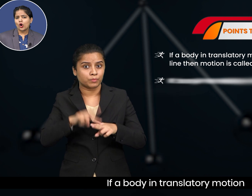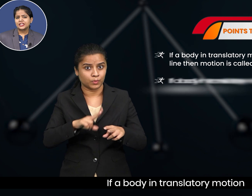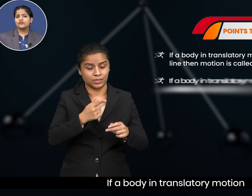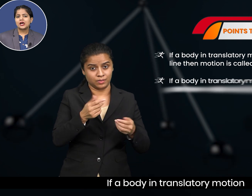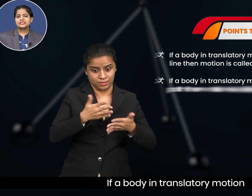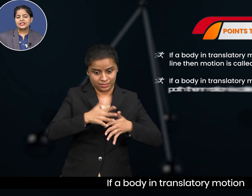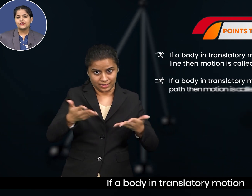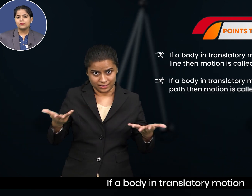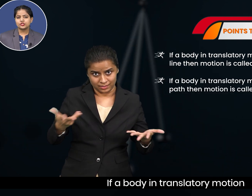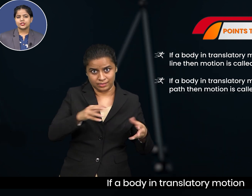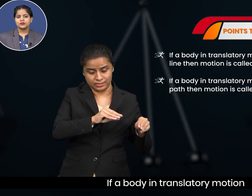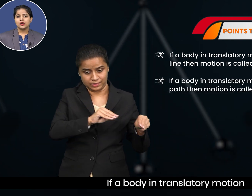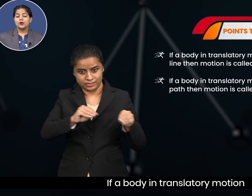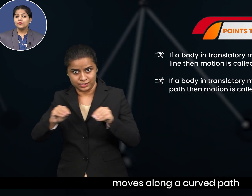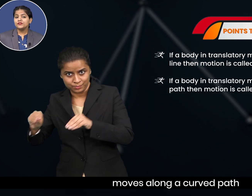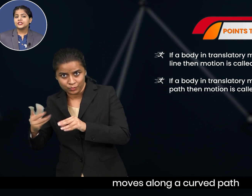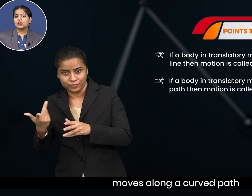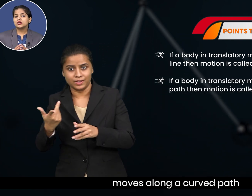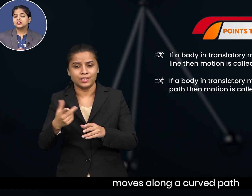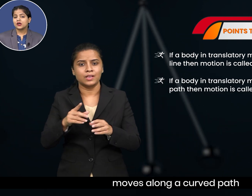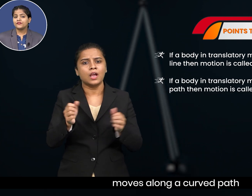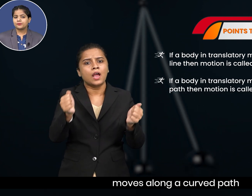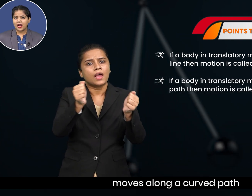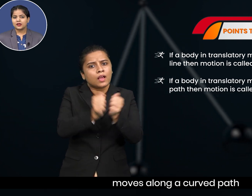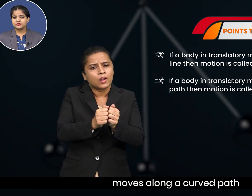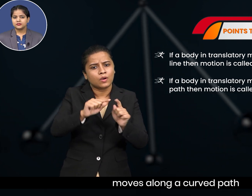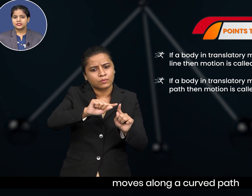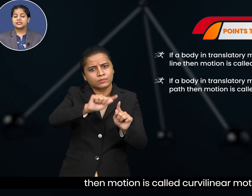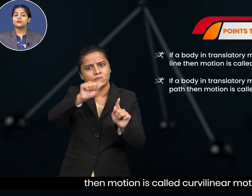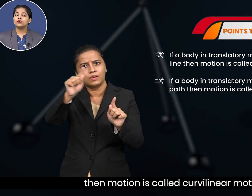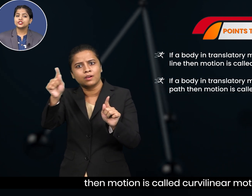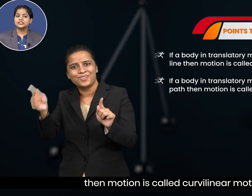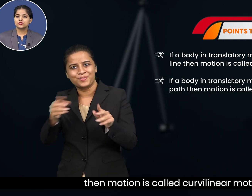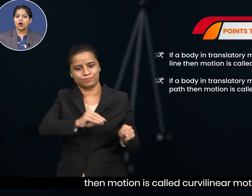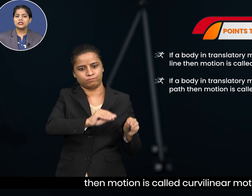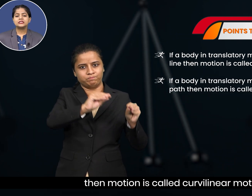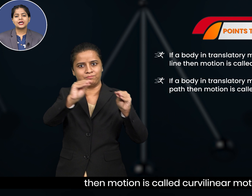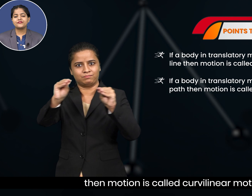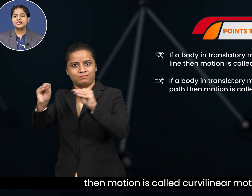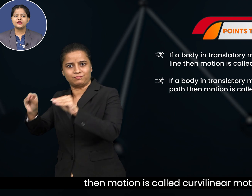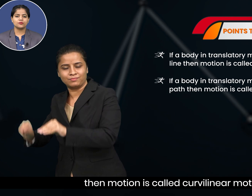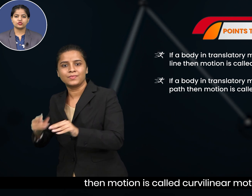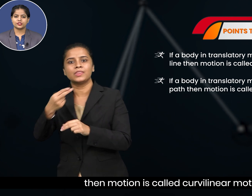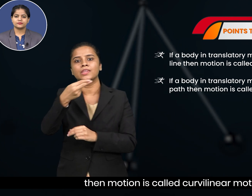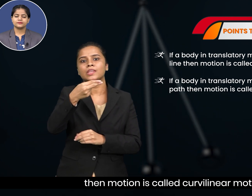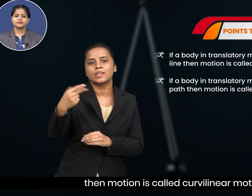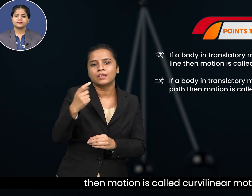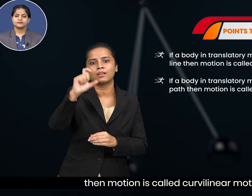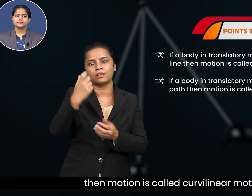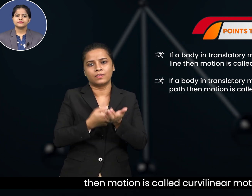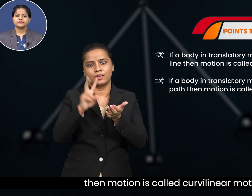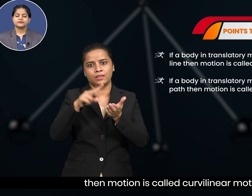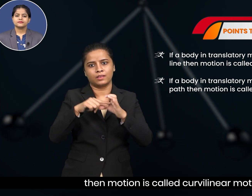If a body in translatory motion moves along a curved path, then motion is called curvilinear